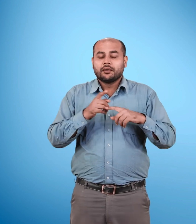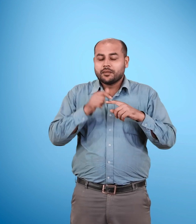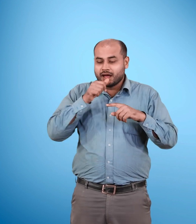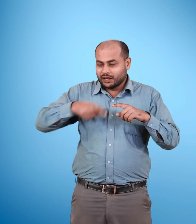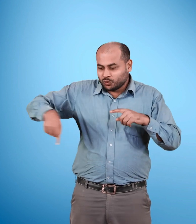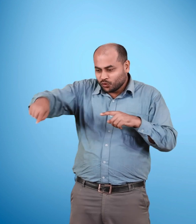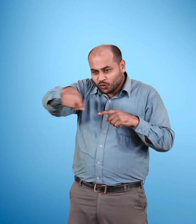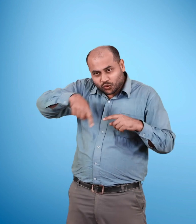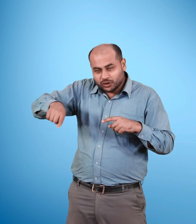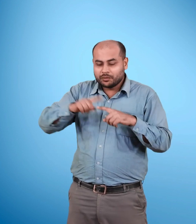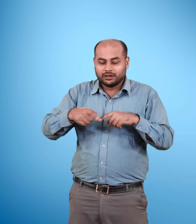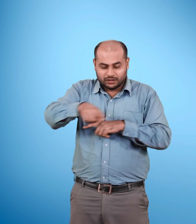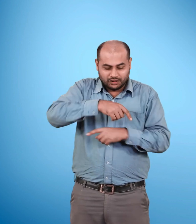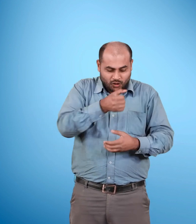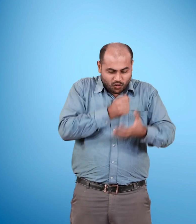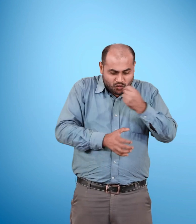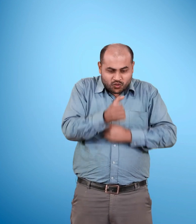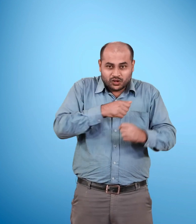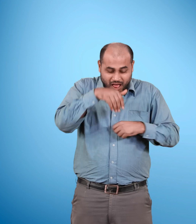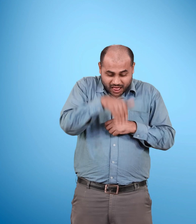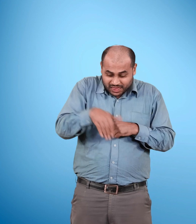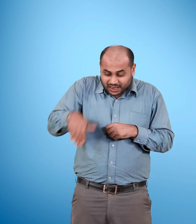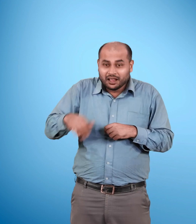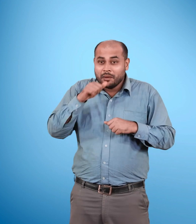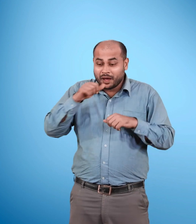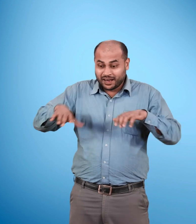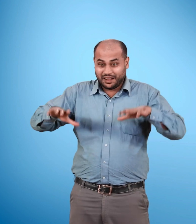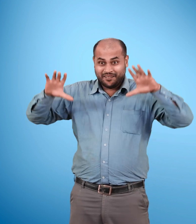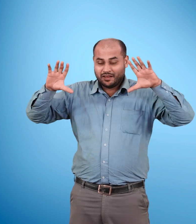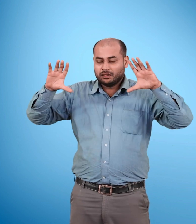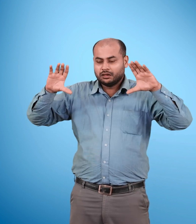The level of water in ponds and wells of the region goes down.